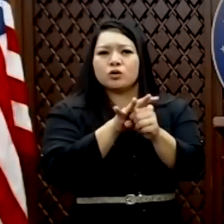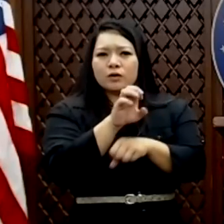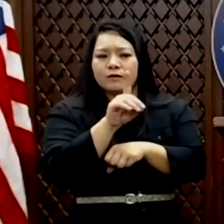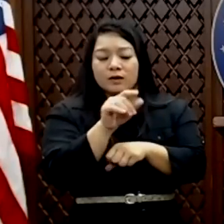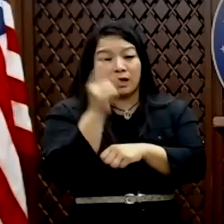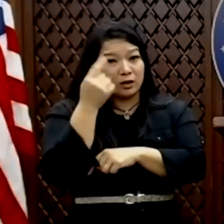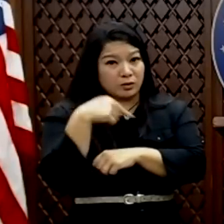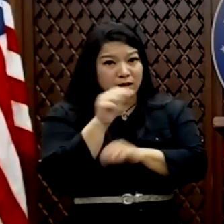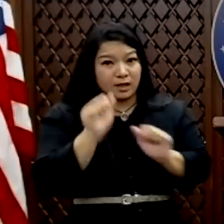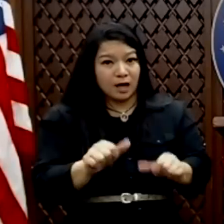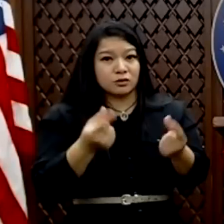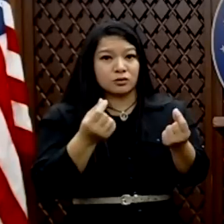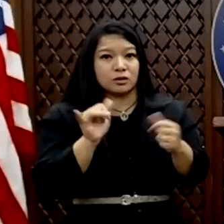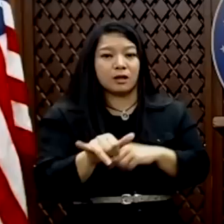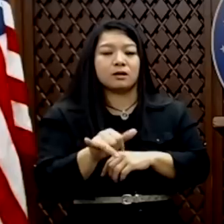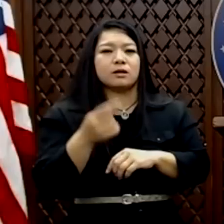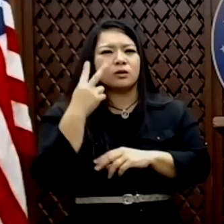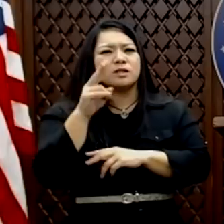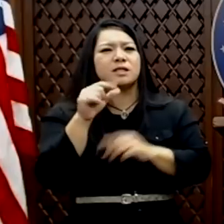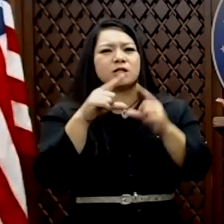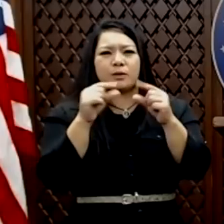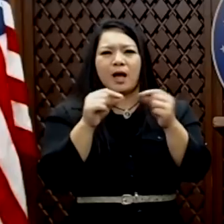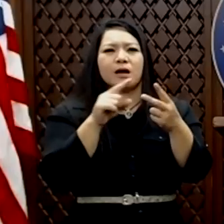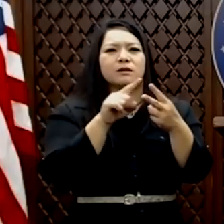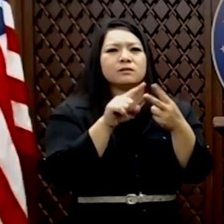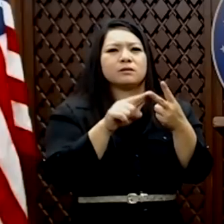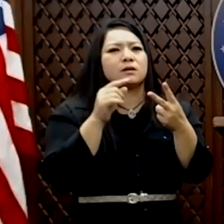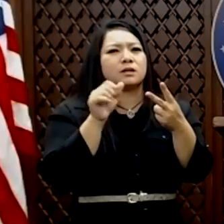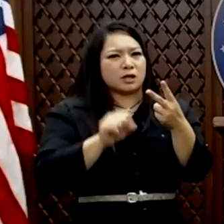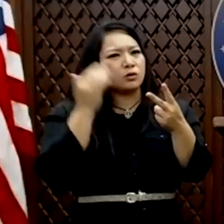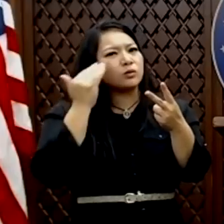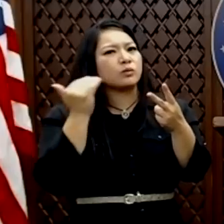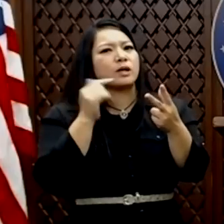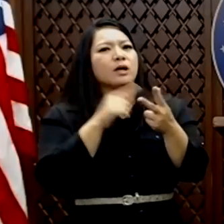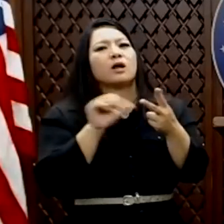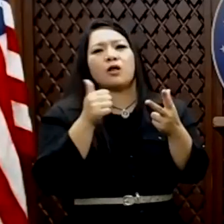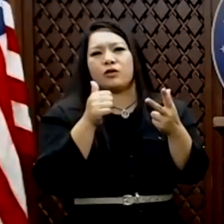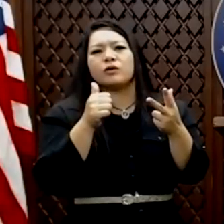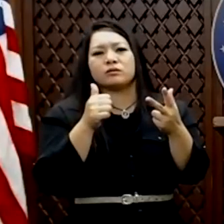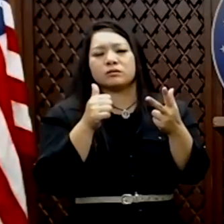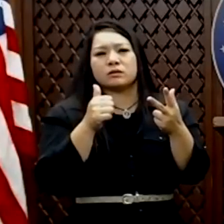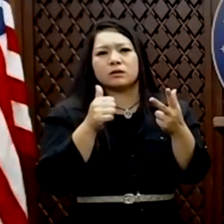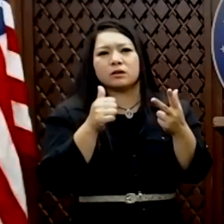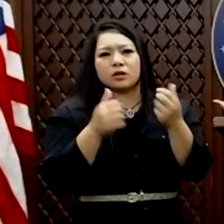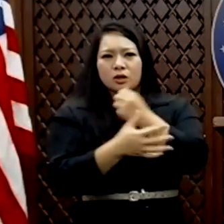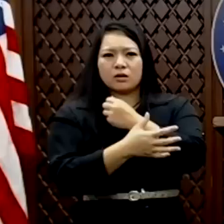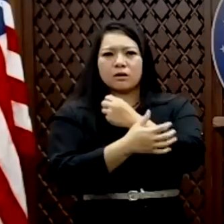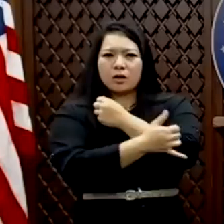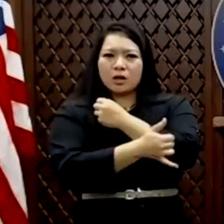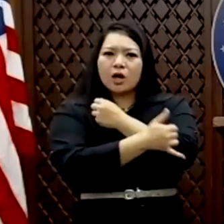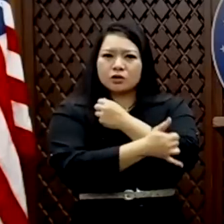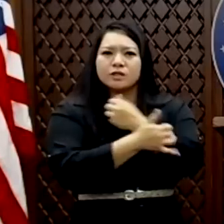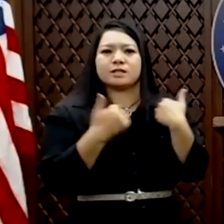it. You see Japan, South Korea, and other countries have done it. So do you